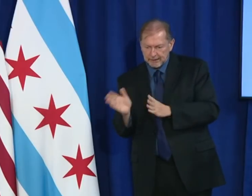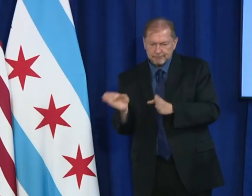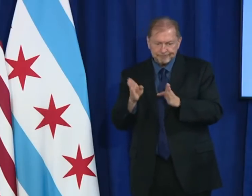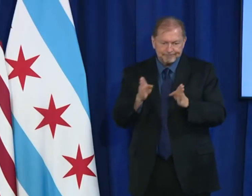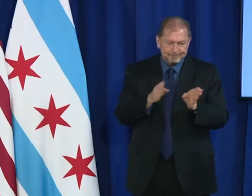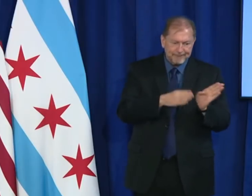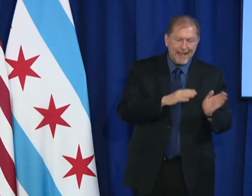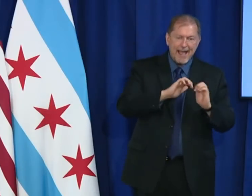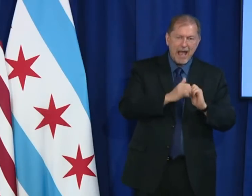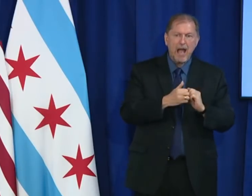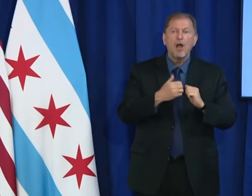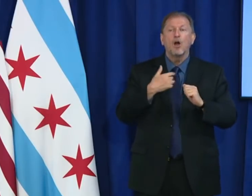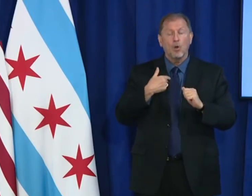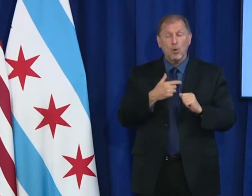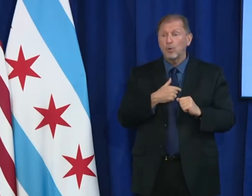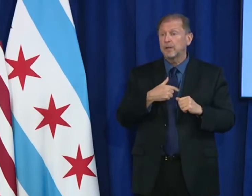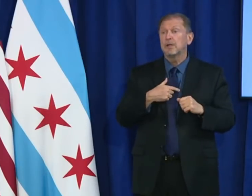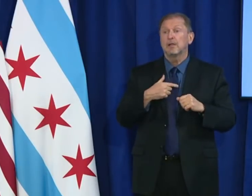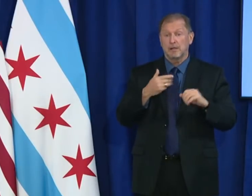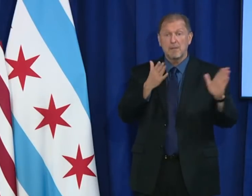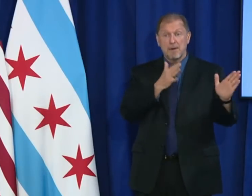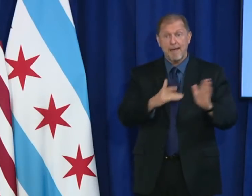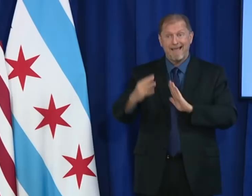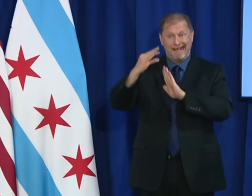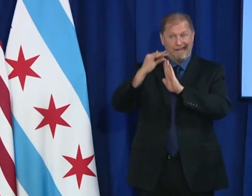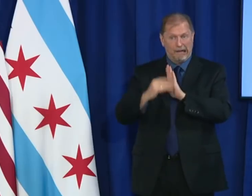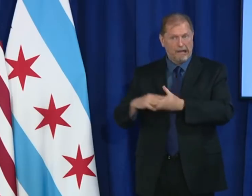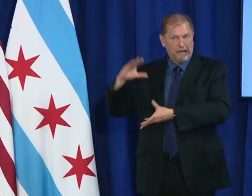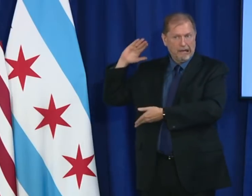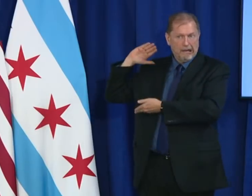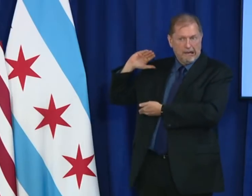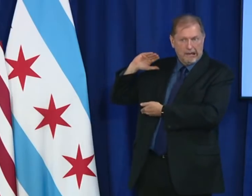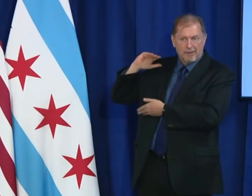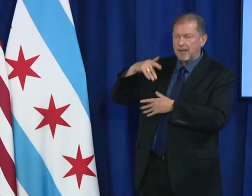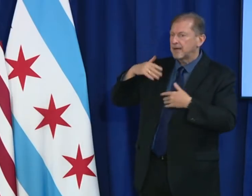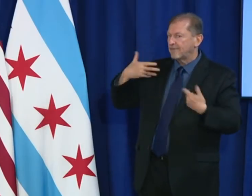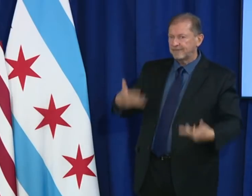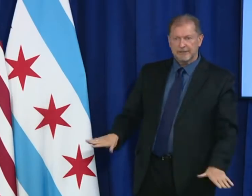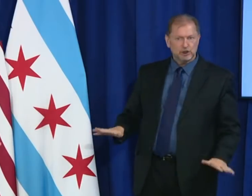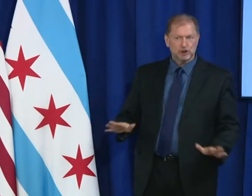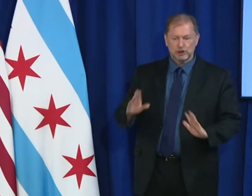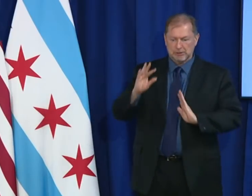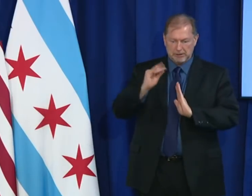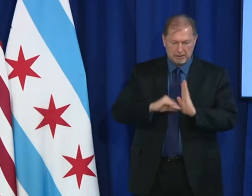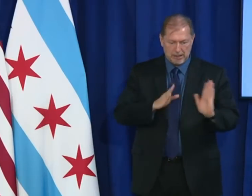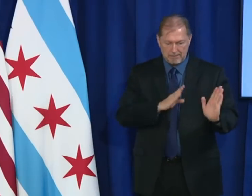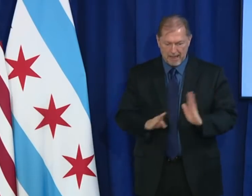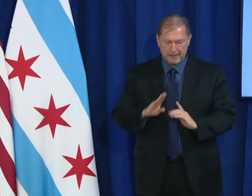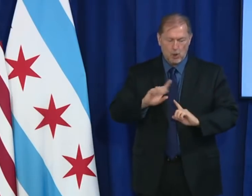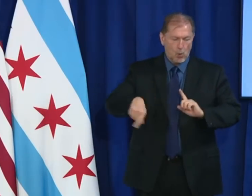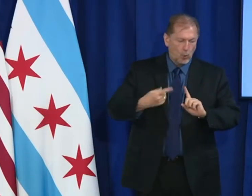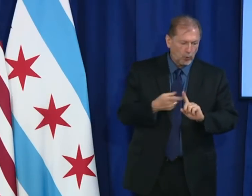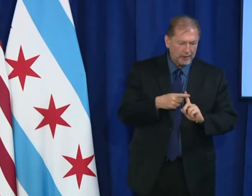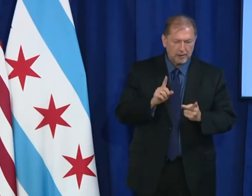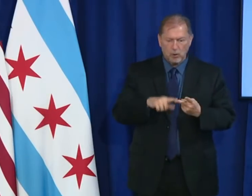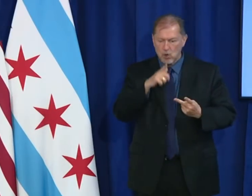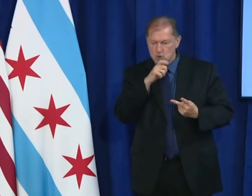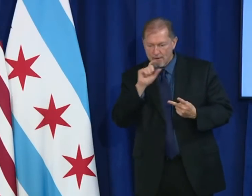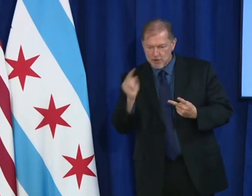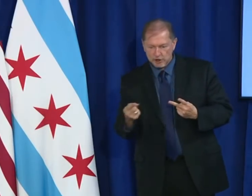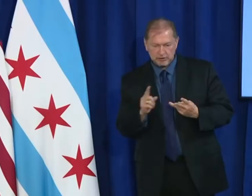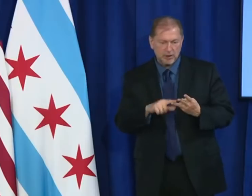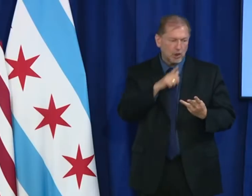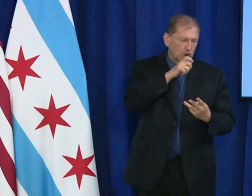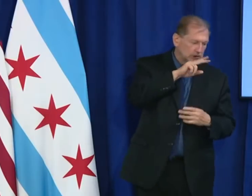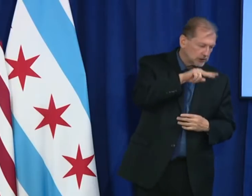that's going to look like. We have a lot of planning that we've already done, but we will need to get some more details about timing and type of vaccine. But yes, this